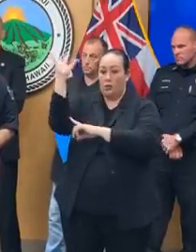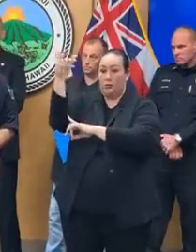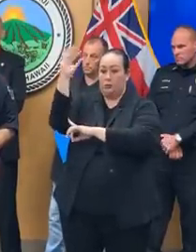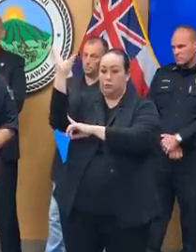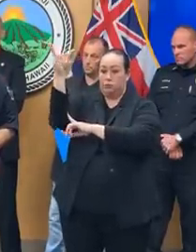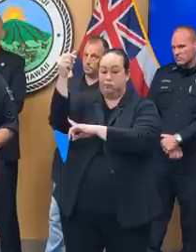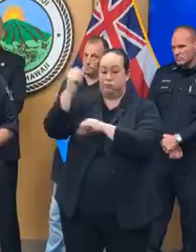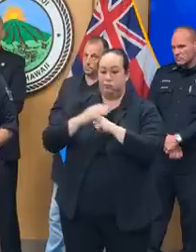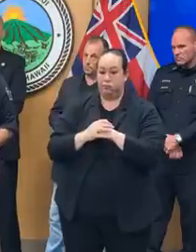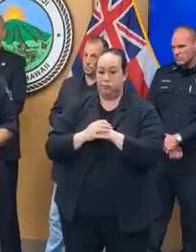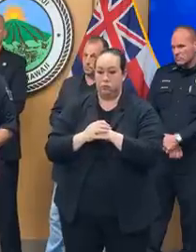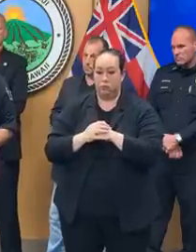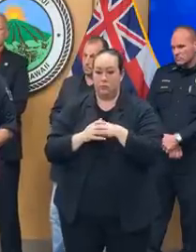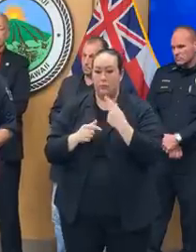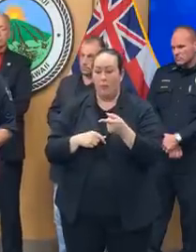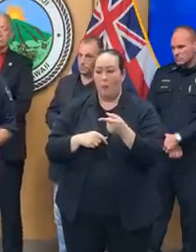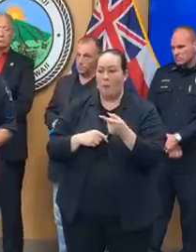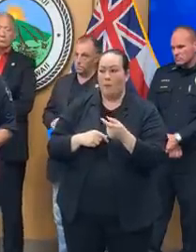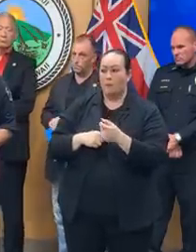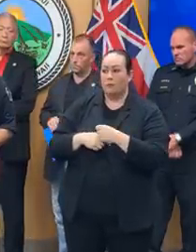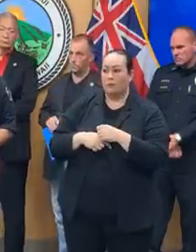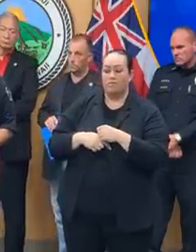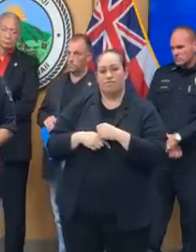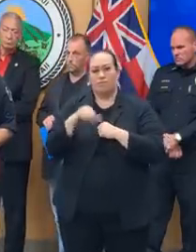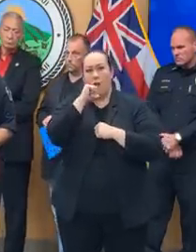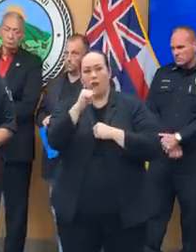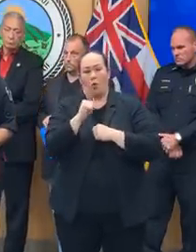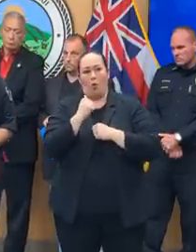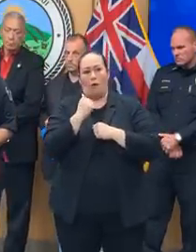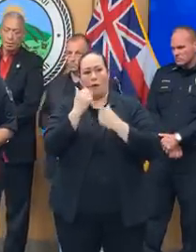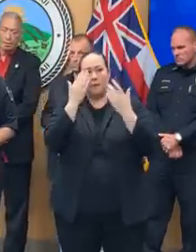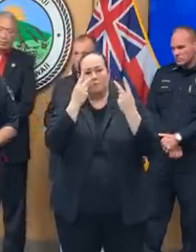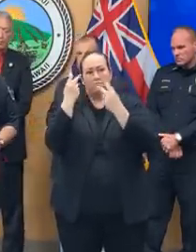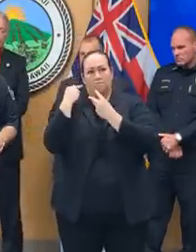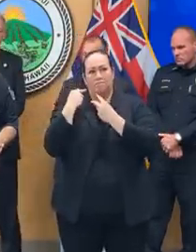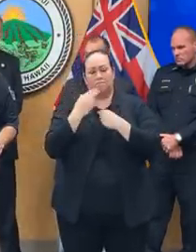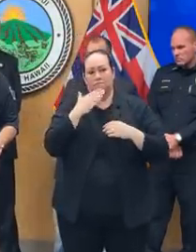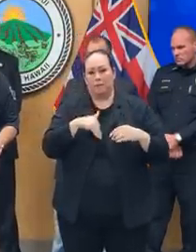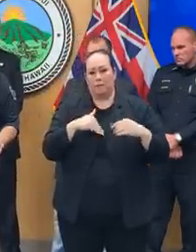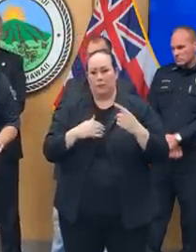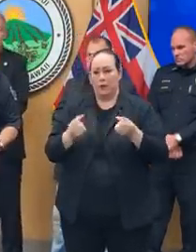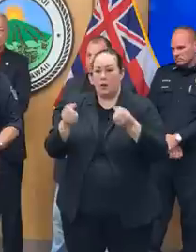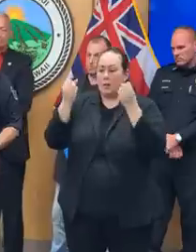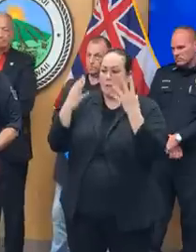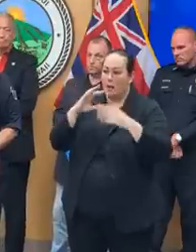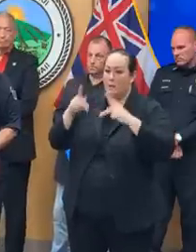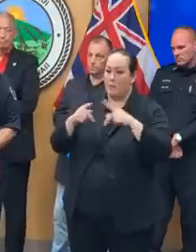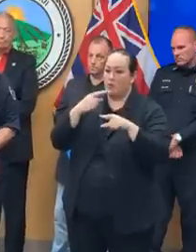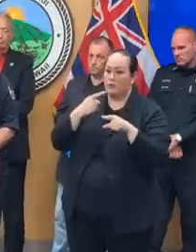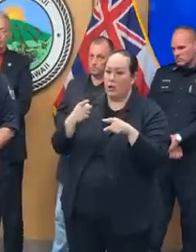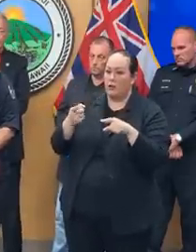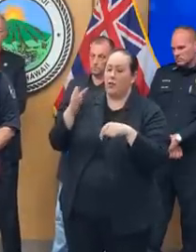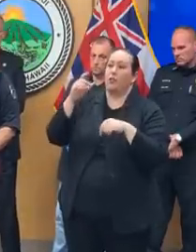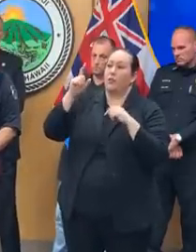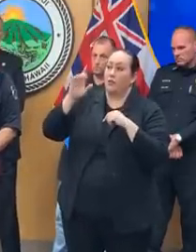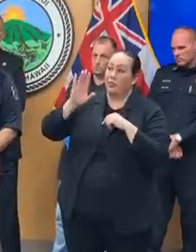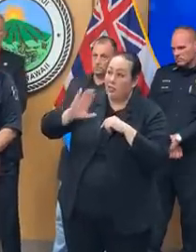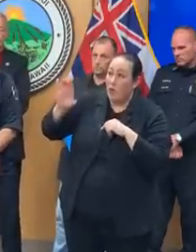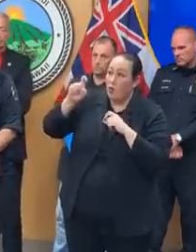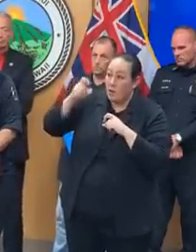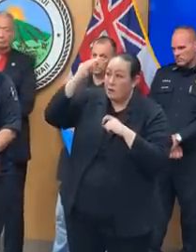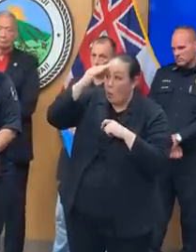reason why... and so many people said they could have been saved if they had time to escape, had a siren gone off, they would have known that